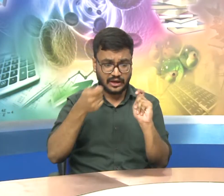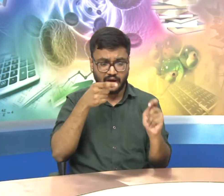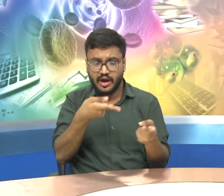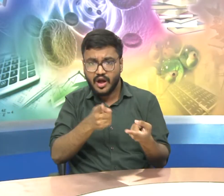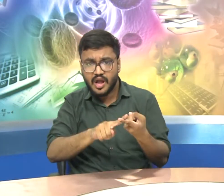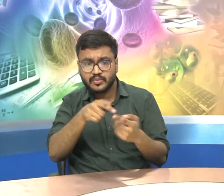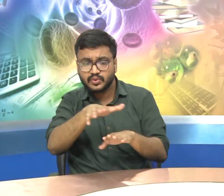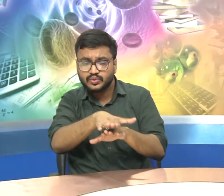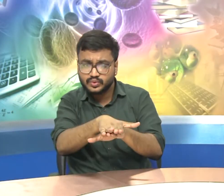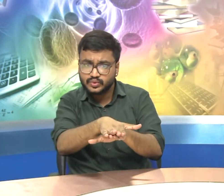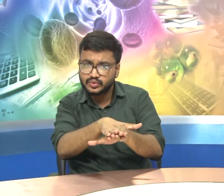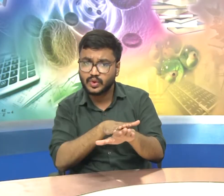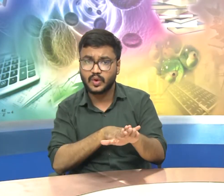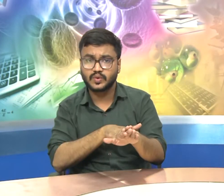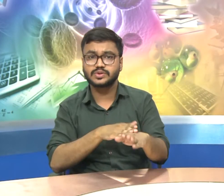evolution happens slowly.